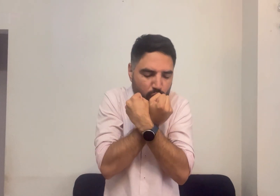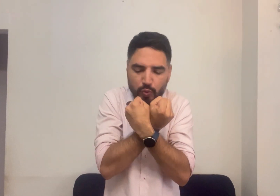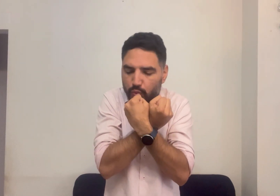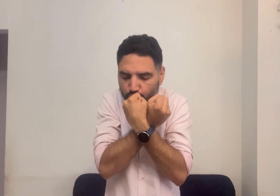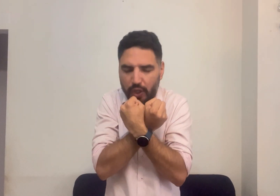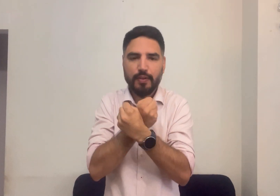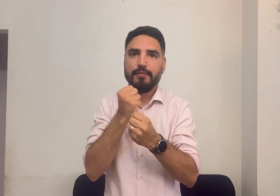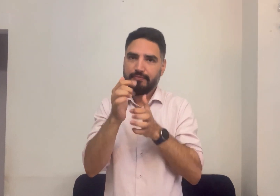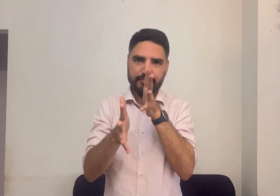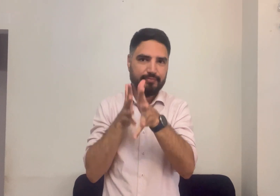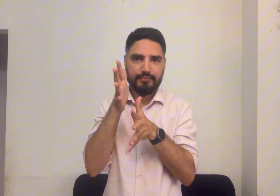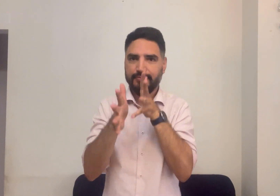signs.